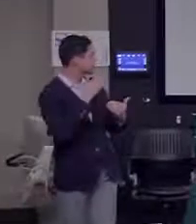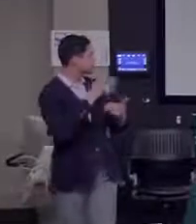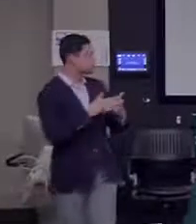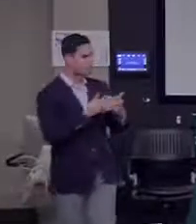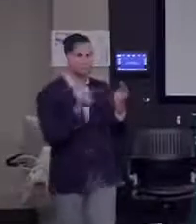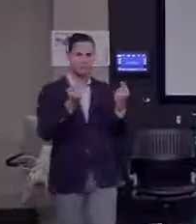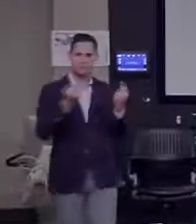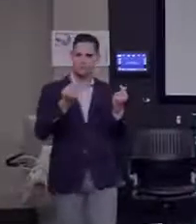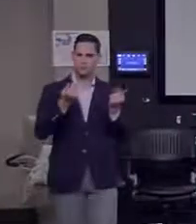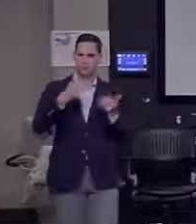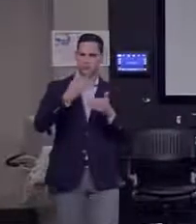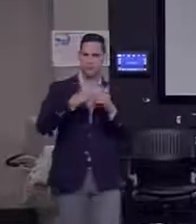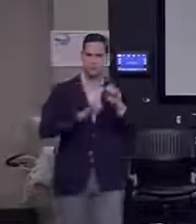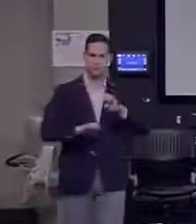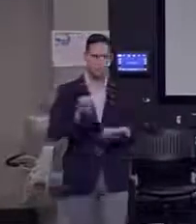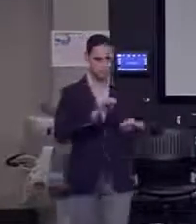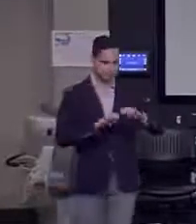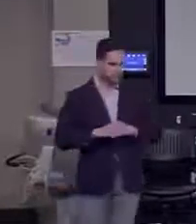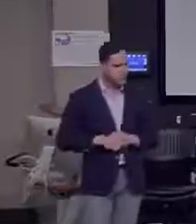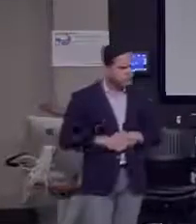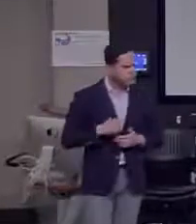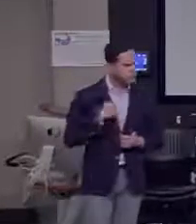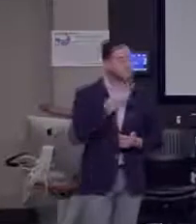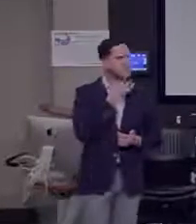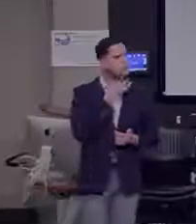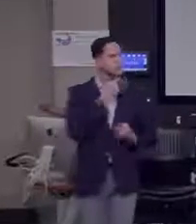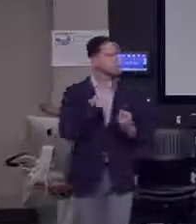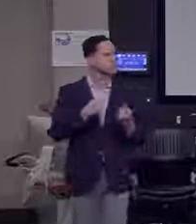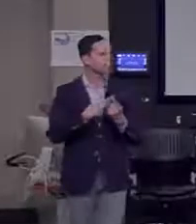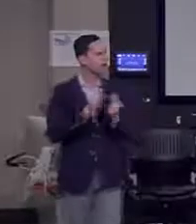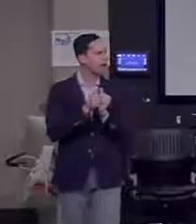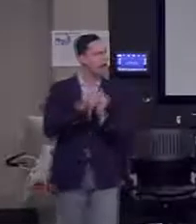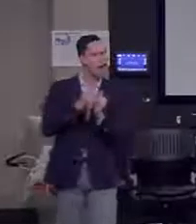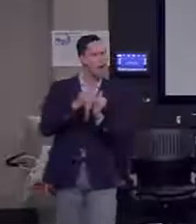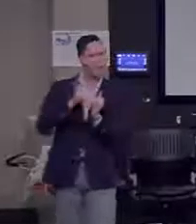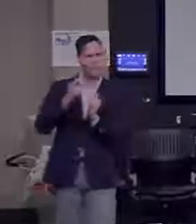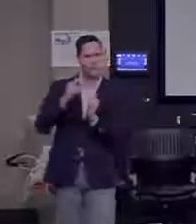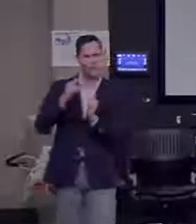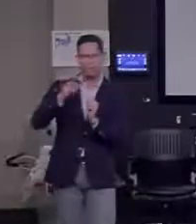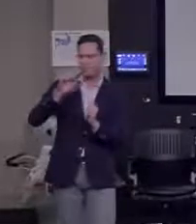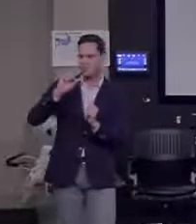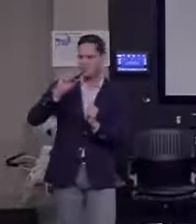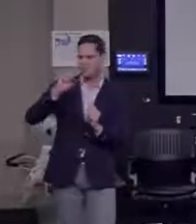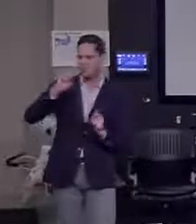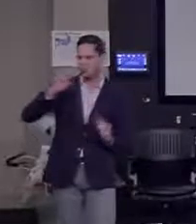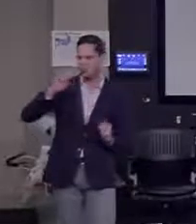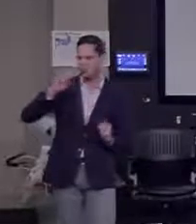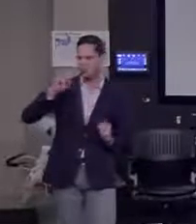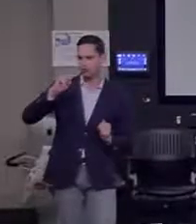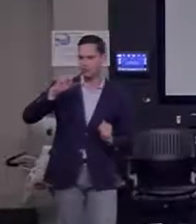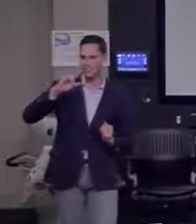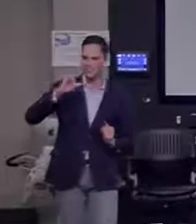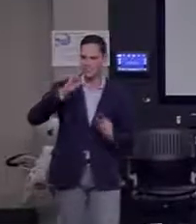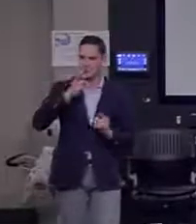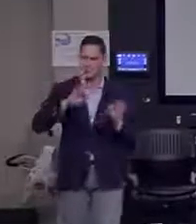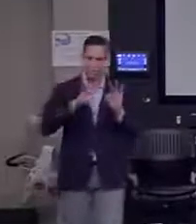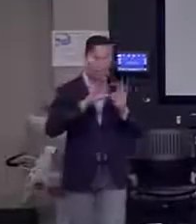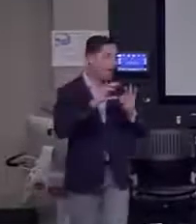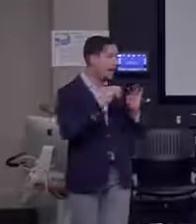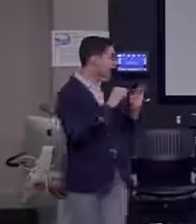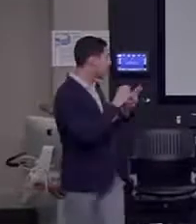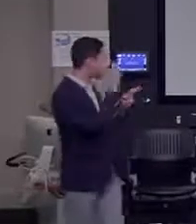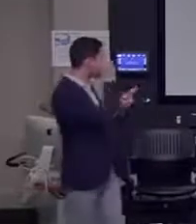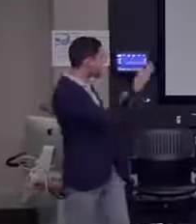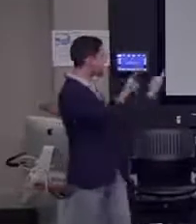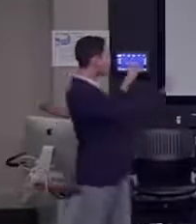to nail this question of contingency. But most importantly, this Yes. is my grandchild and this is